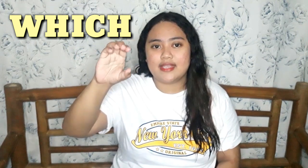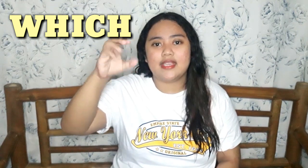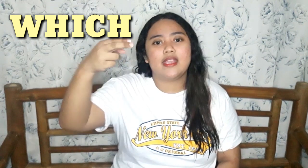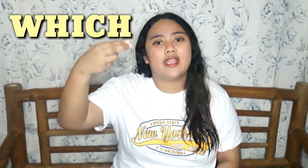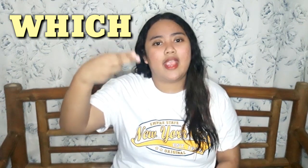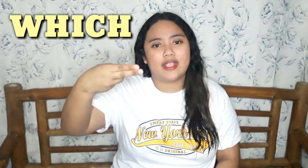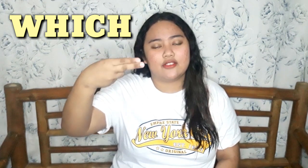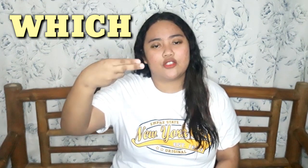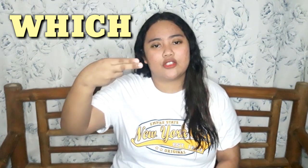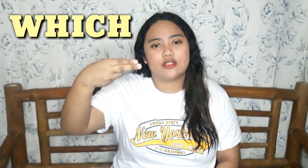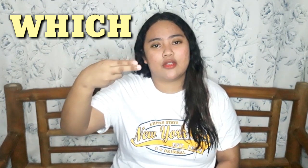W-H-I-C-H.